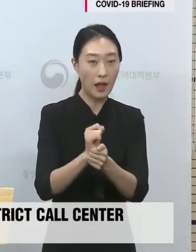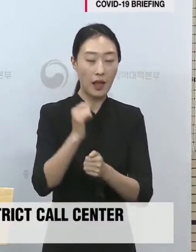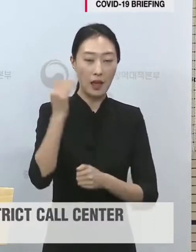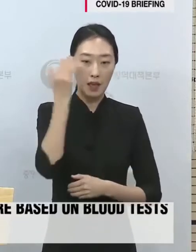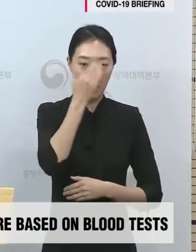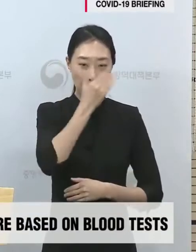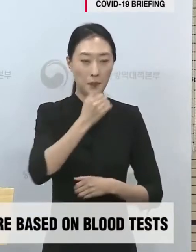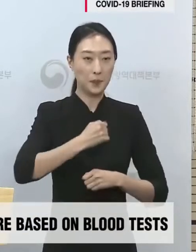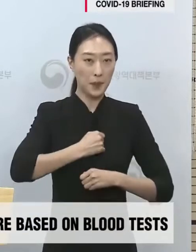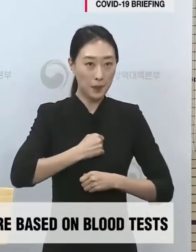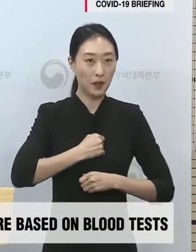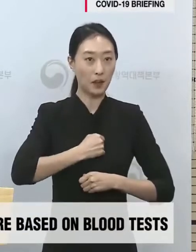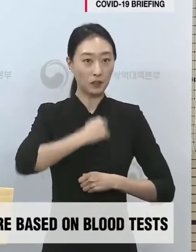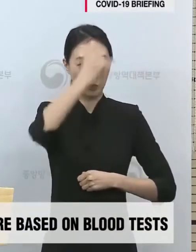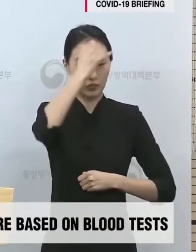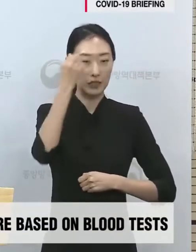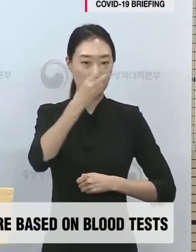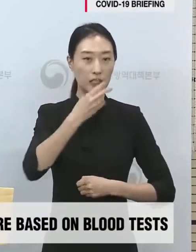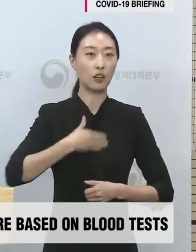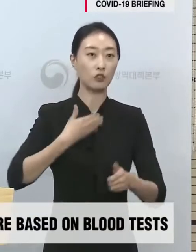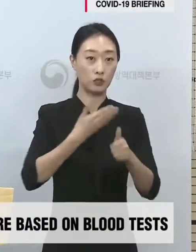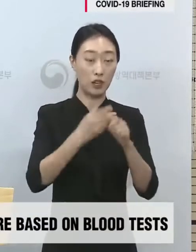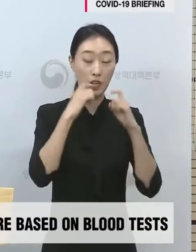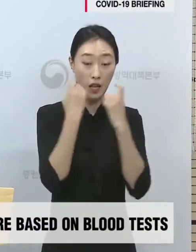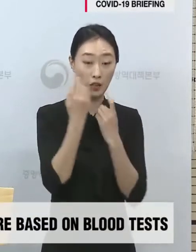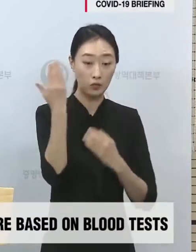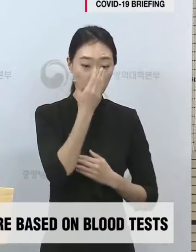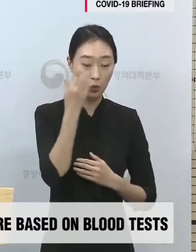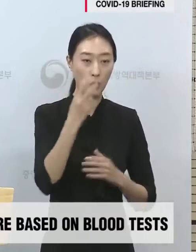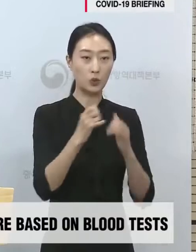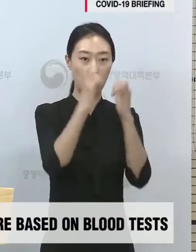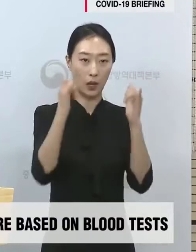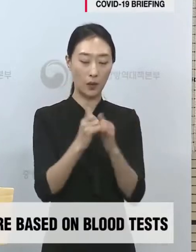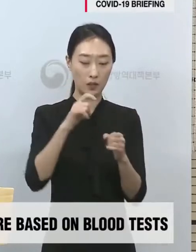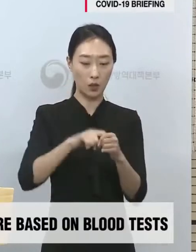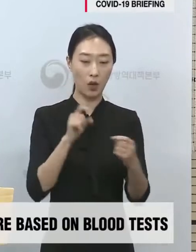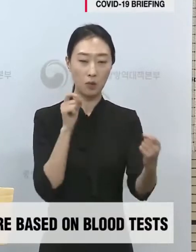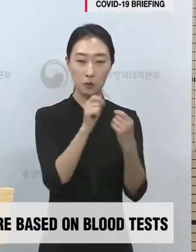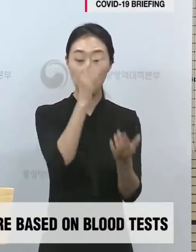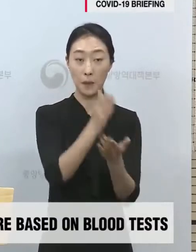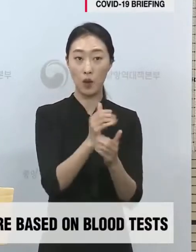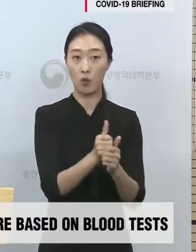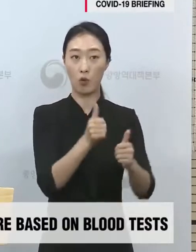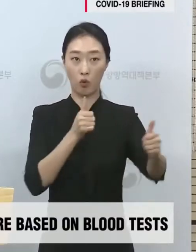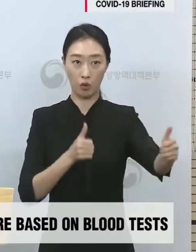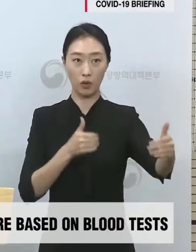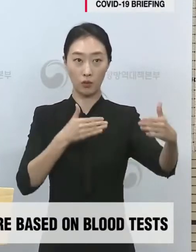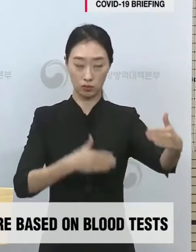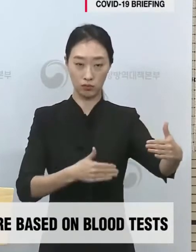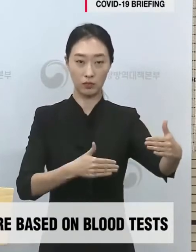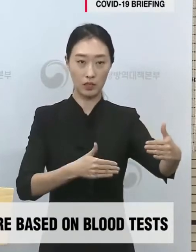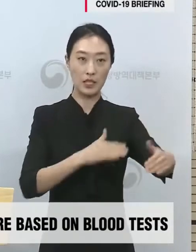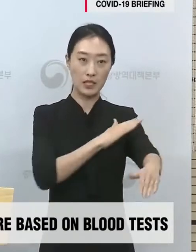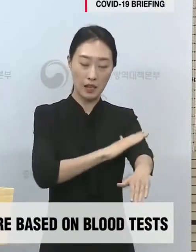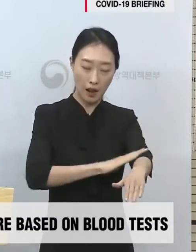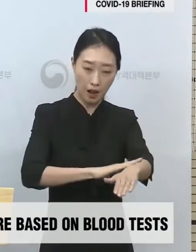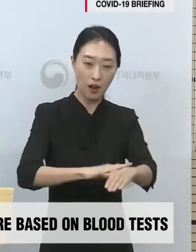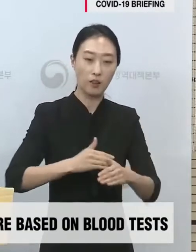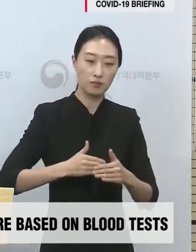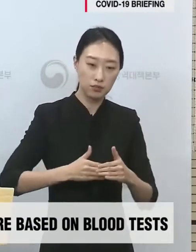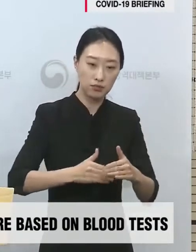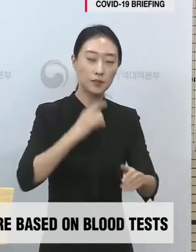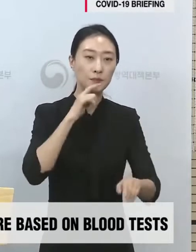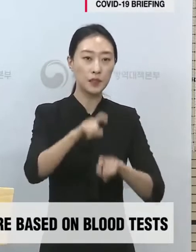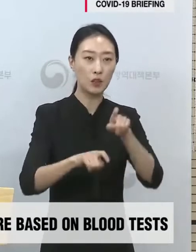we once again want to highlight the importance of complying with personal sanitary practices as well as keeping